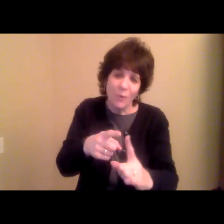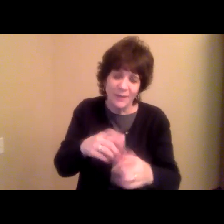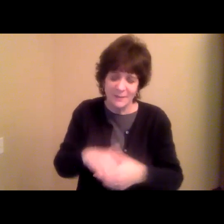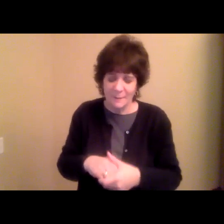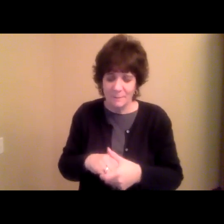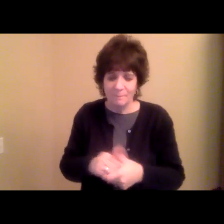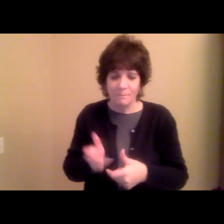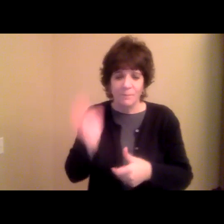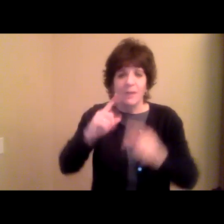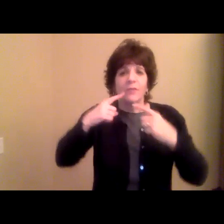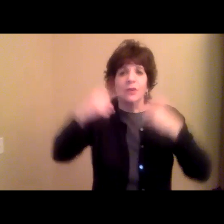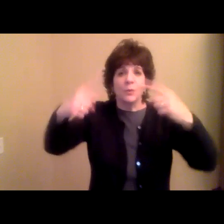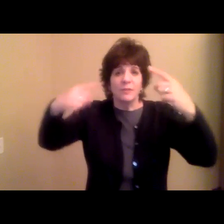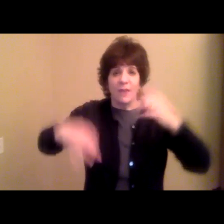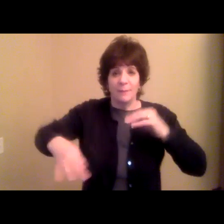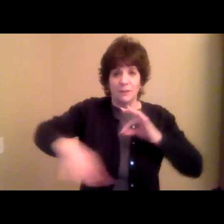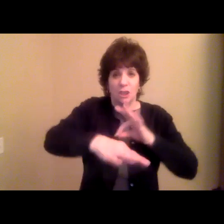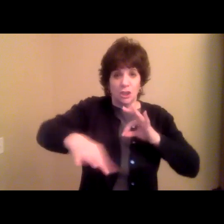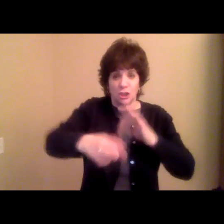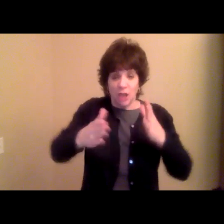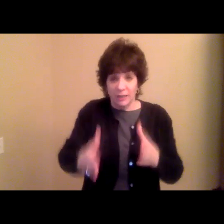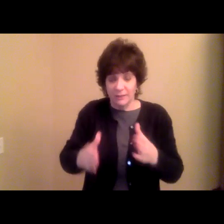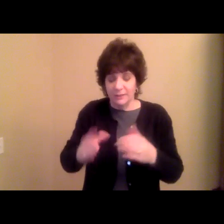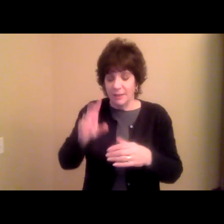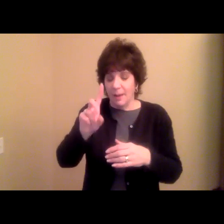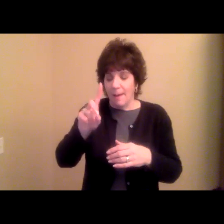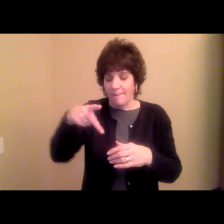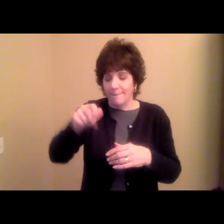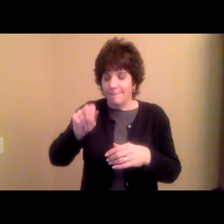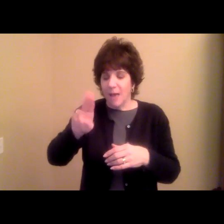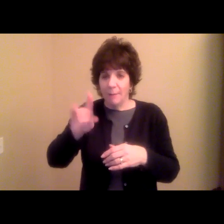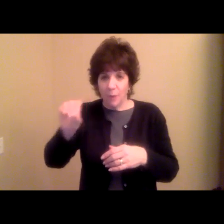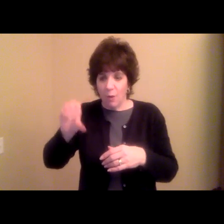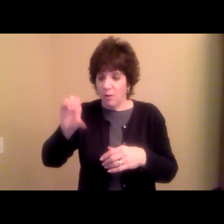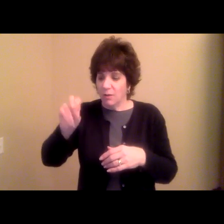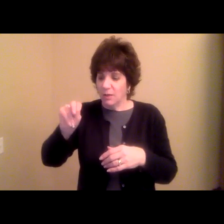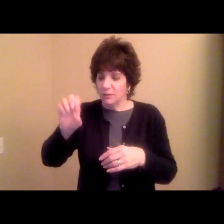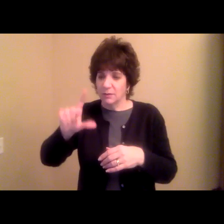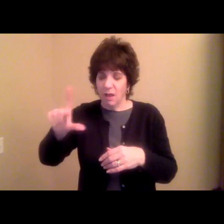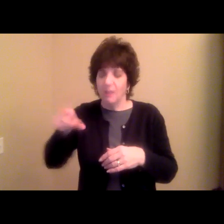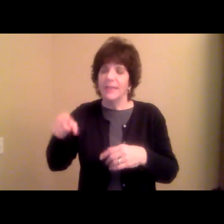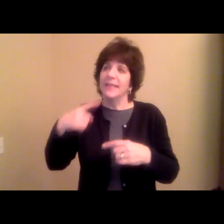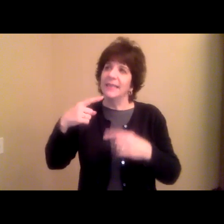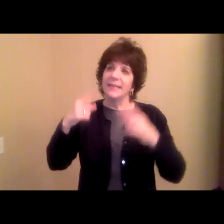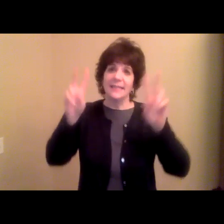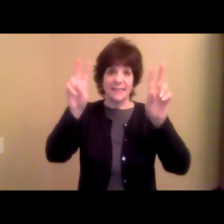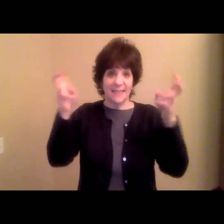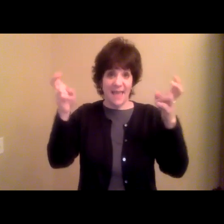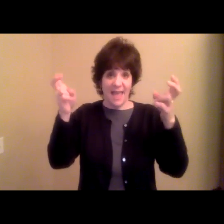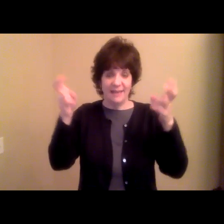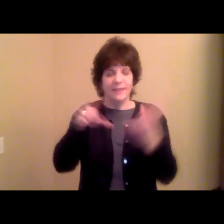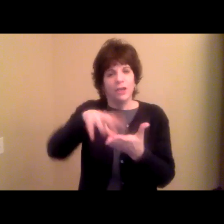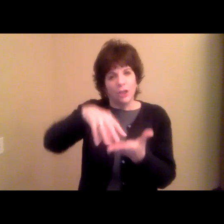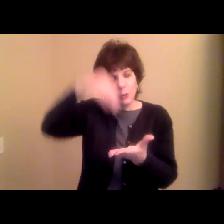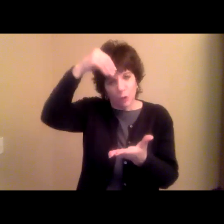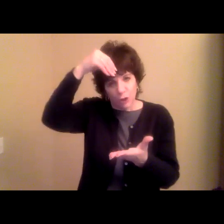famous cellist named Pablo Casals, and he once said that you learn